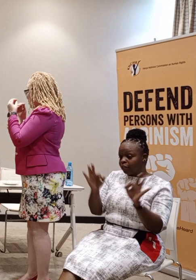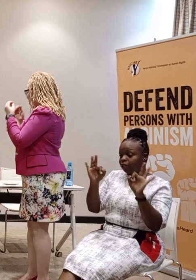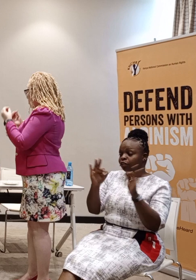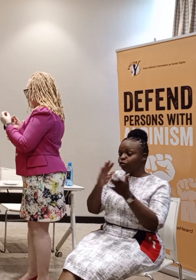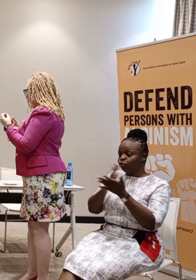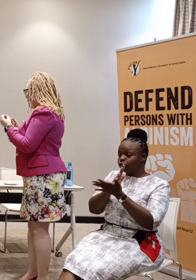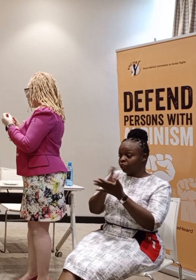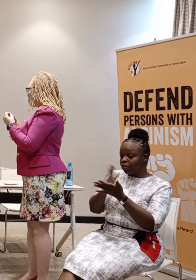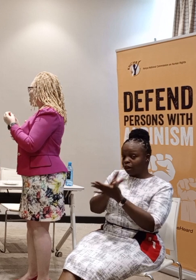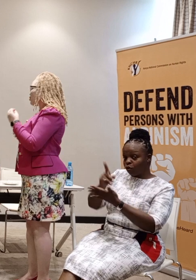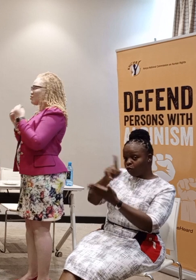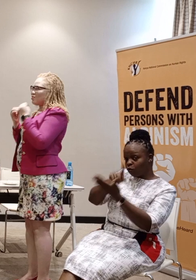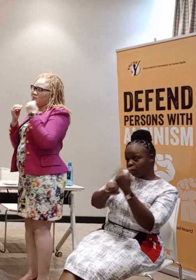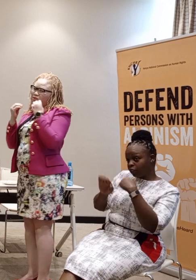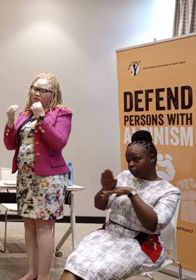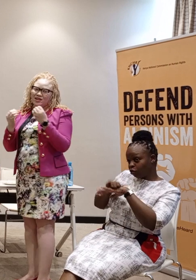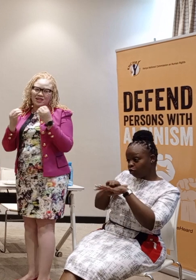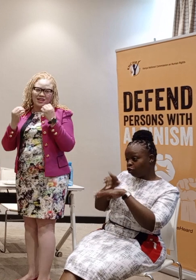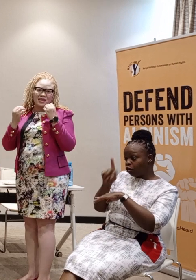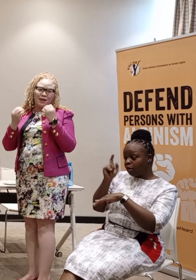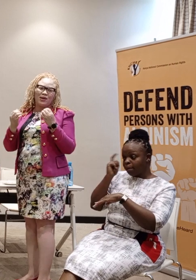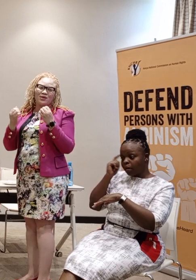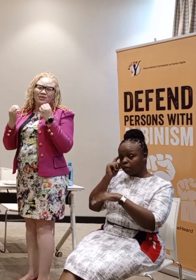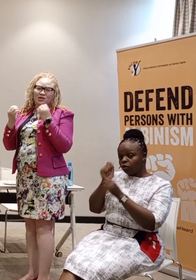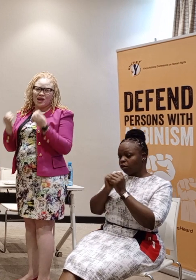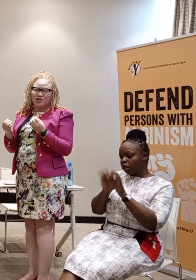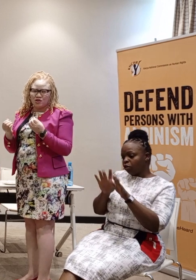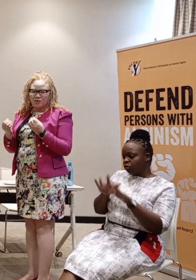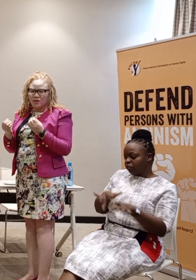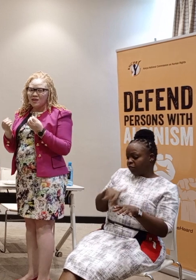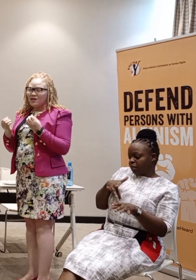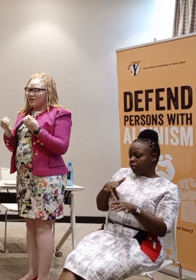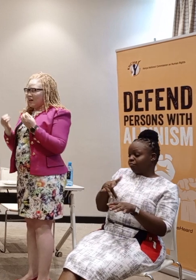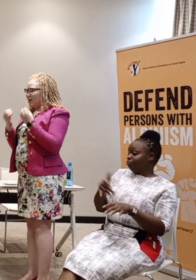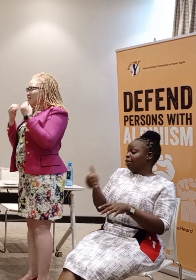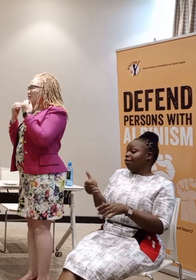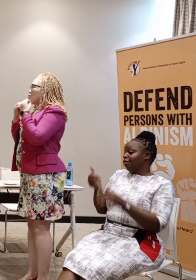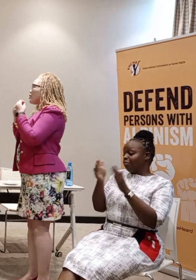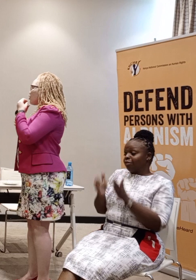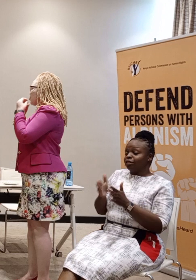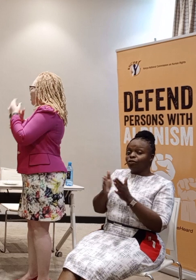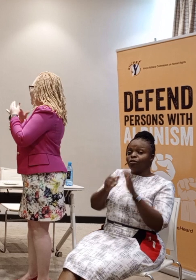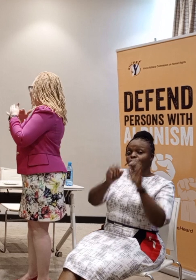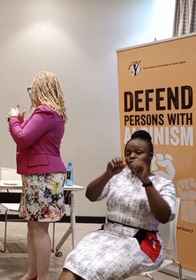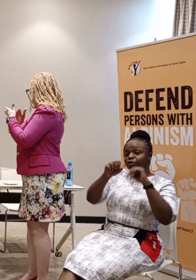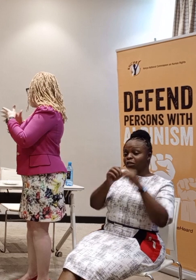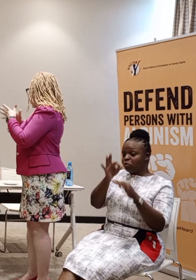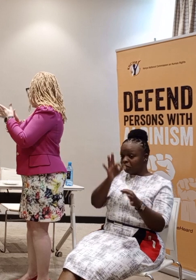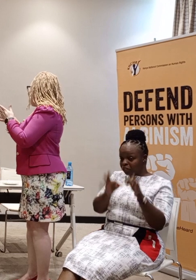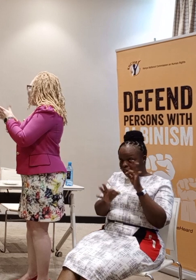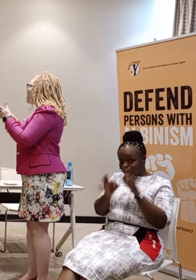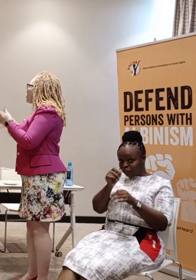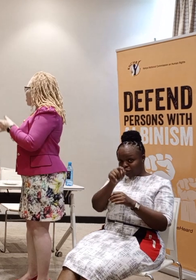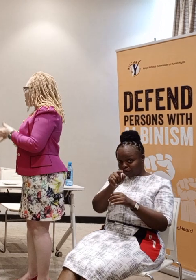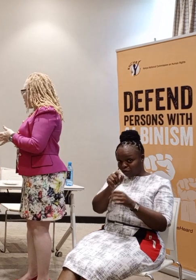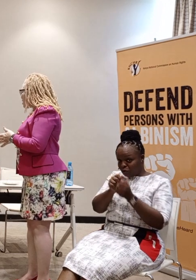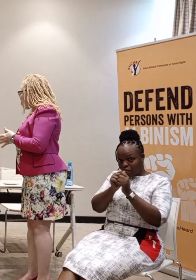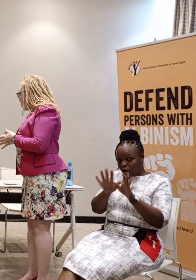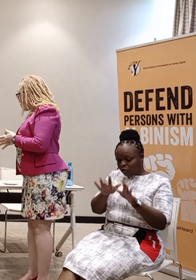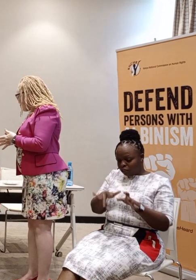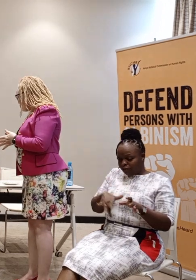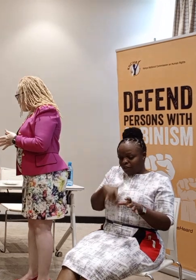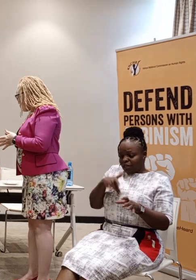whatever is in your mind without feeling like someone will judge you. And without feeling like it's not the